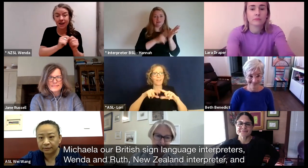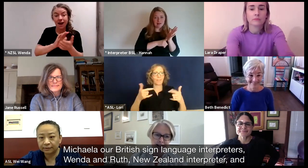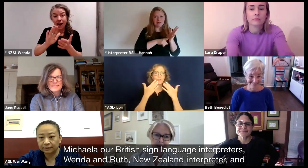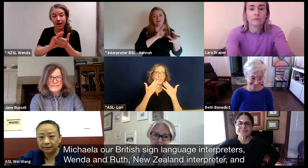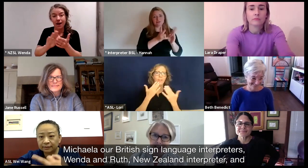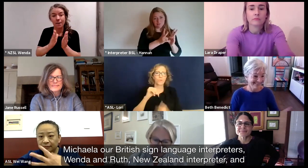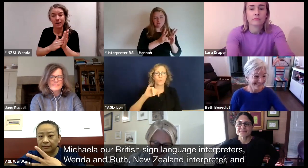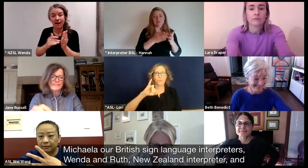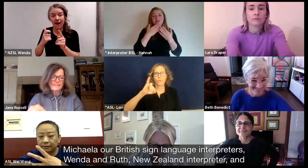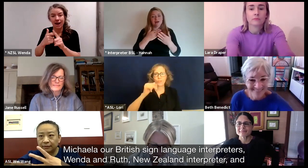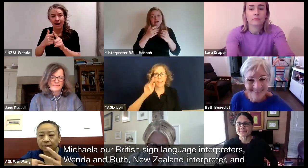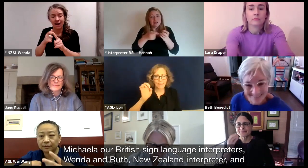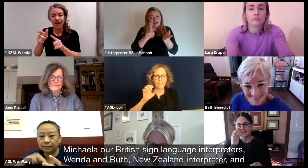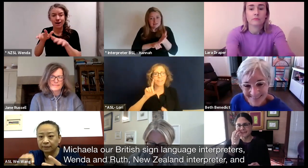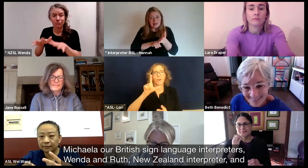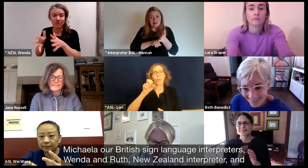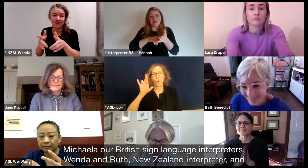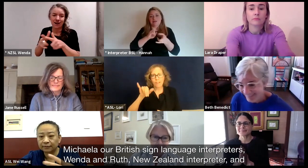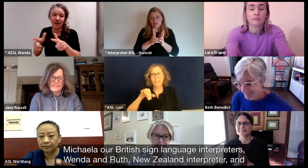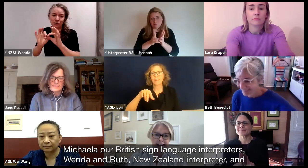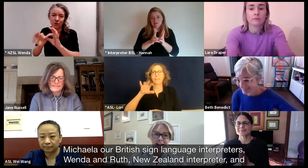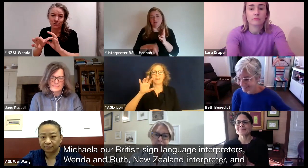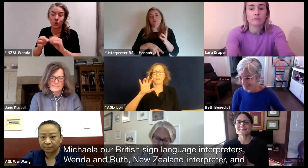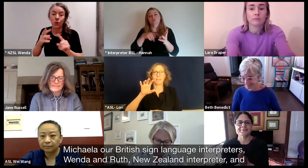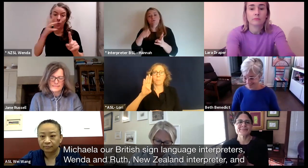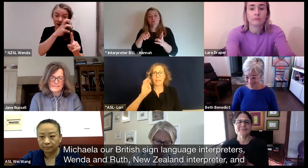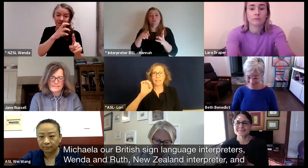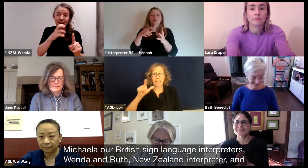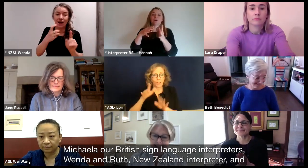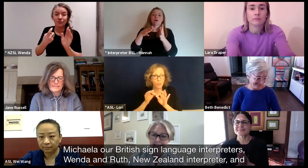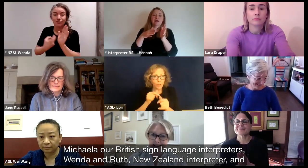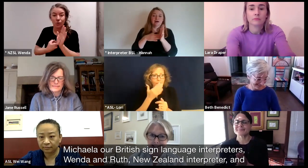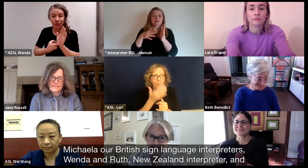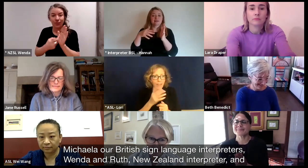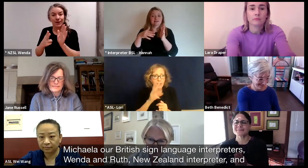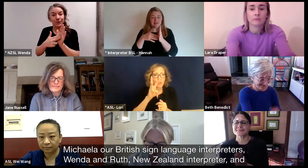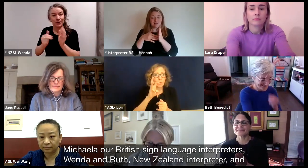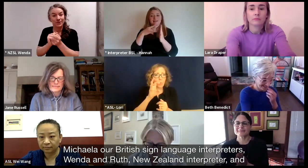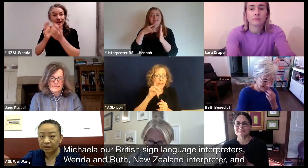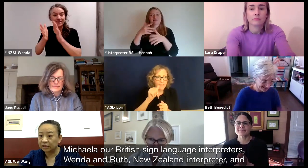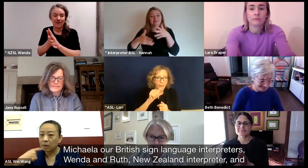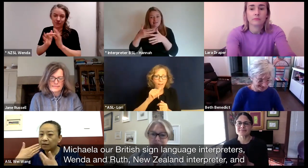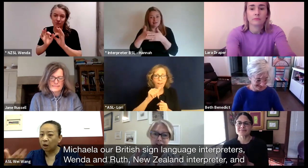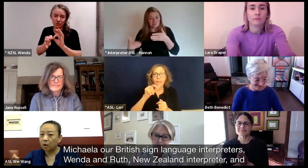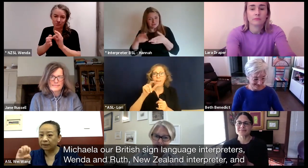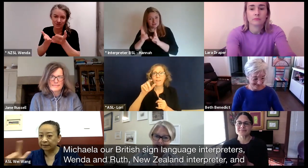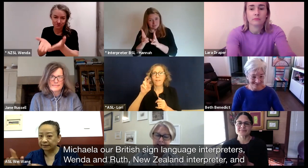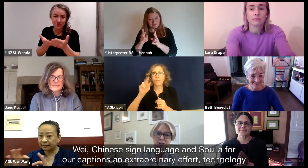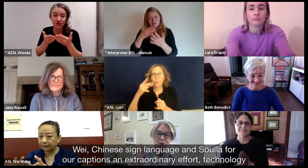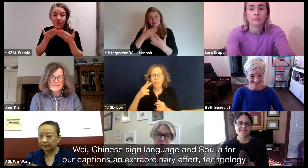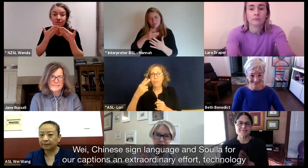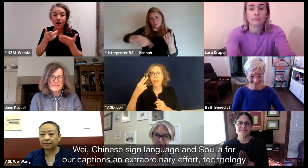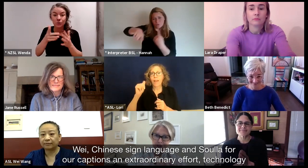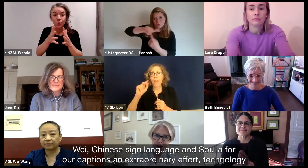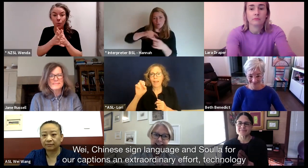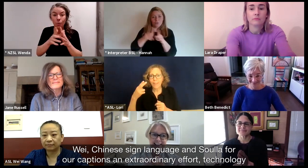Michaela, our British Sign Language interpreters. To Wenda and Ruth, our New Zealand Sign Language interpreters. To Wei,